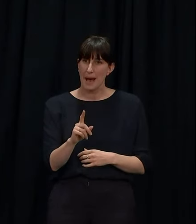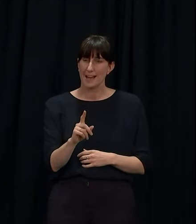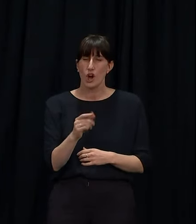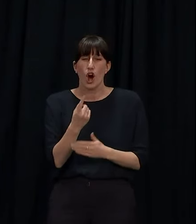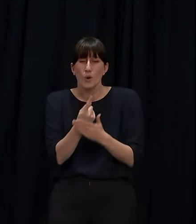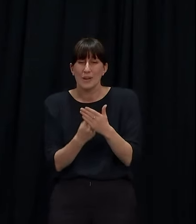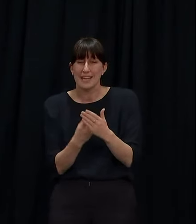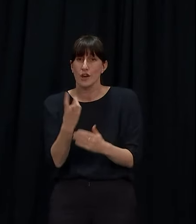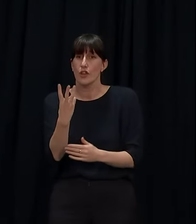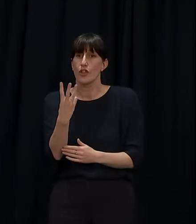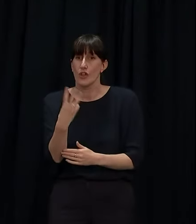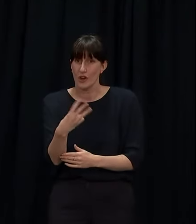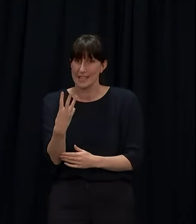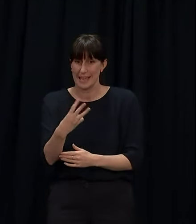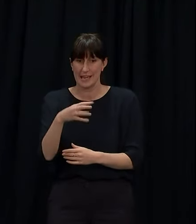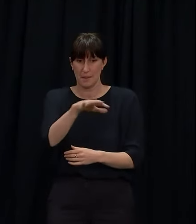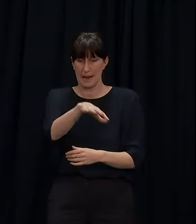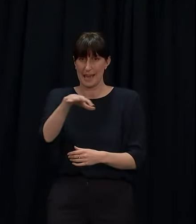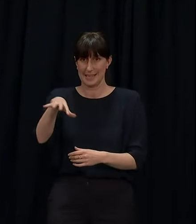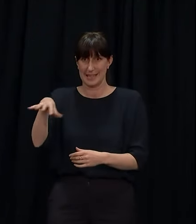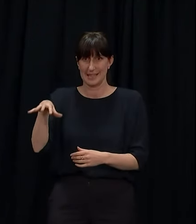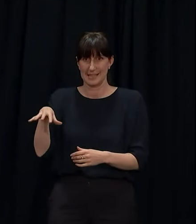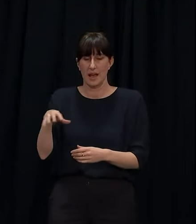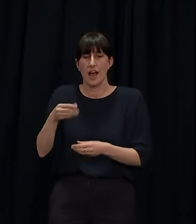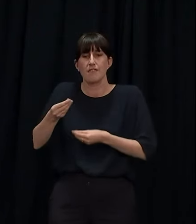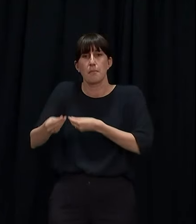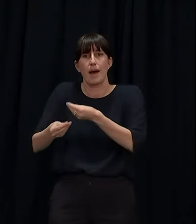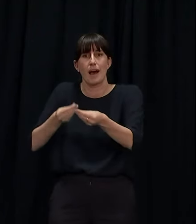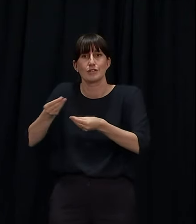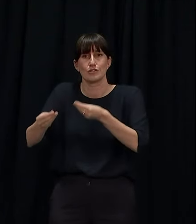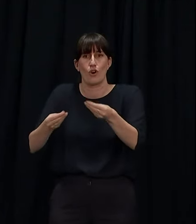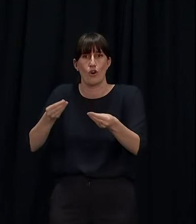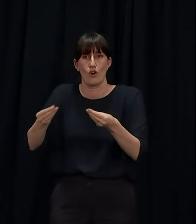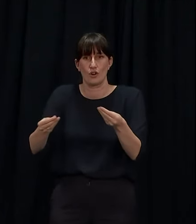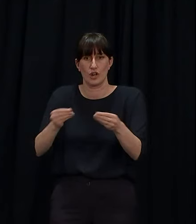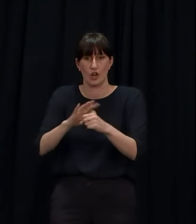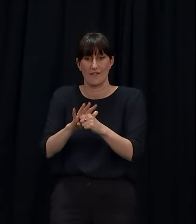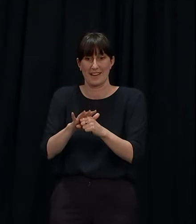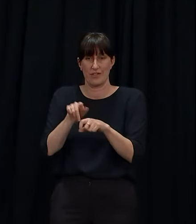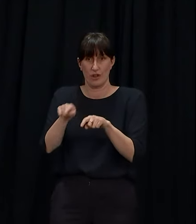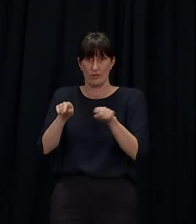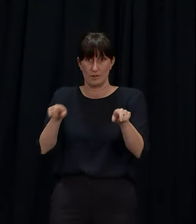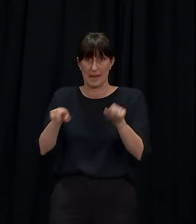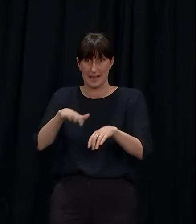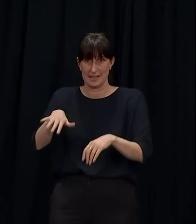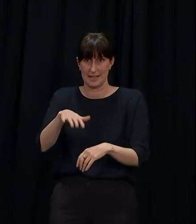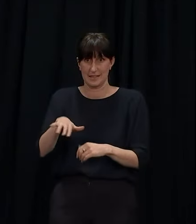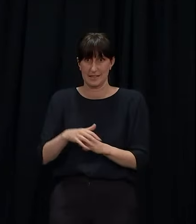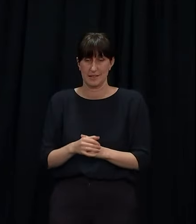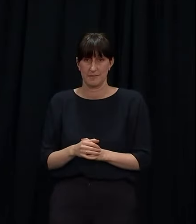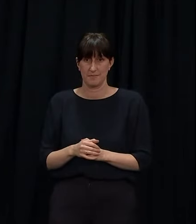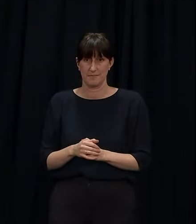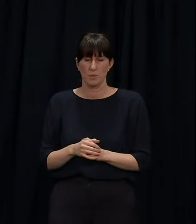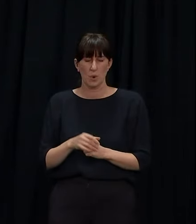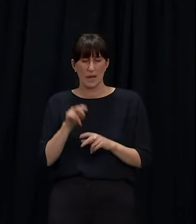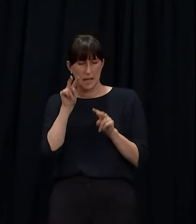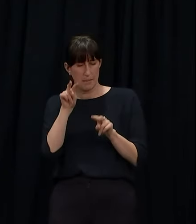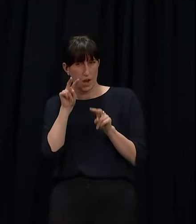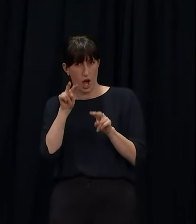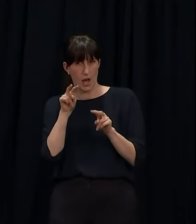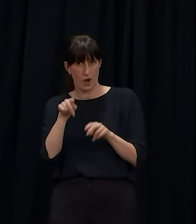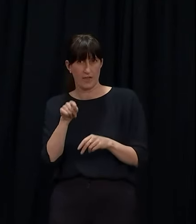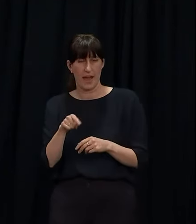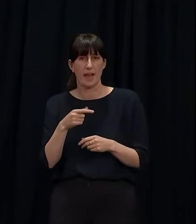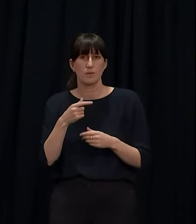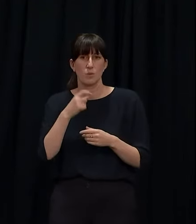roughly 13 have had cases transmitted at those locations of interest. We'll keep a watch on that and look to share a little